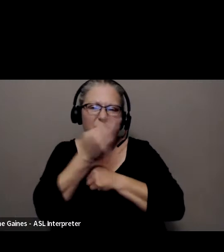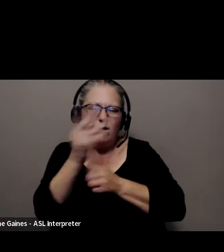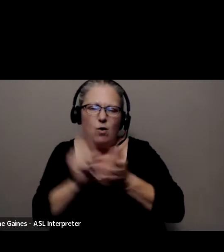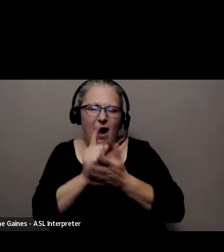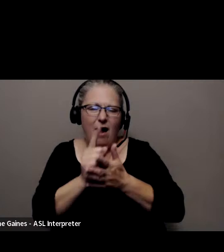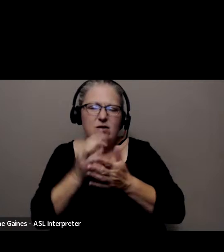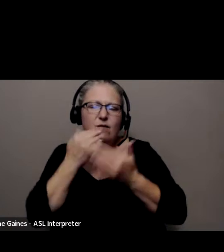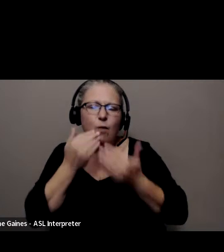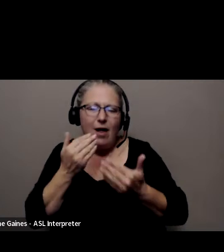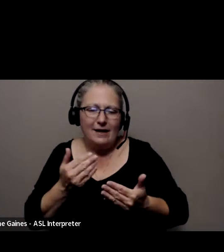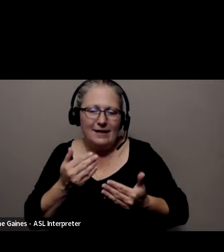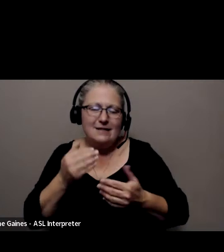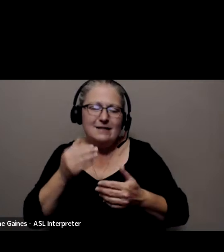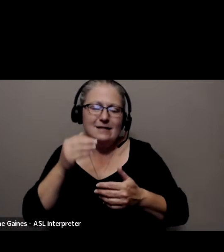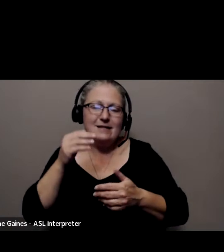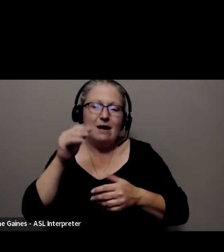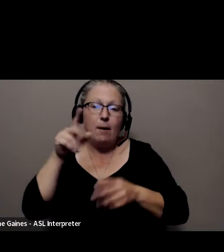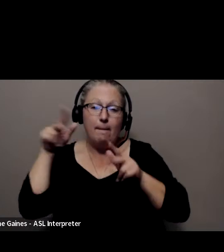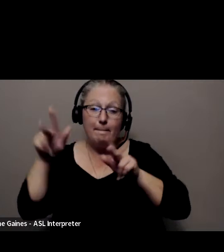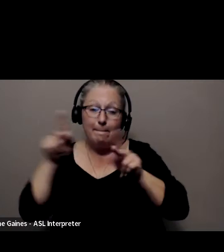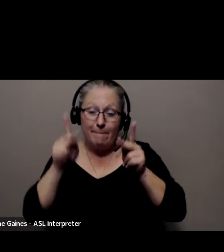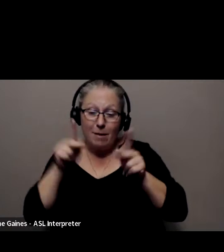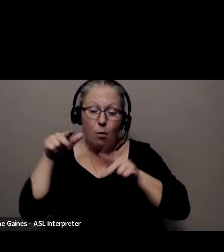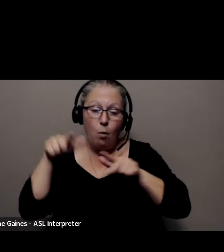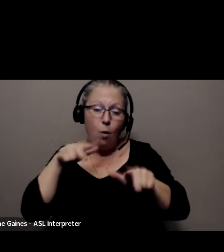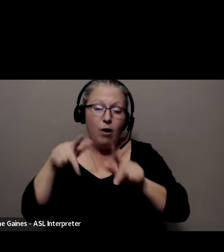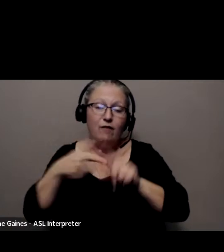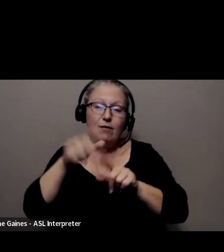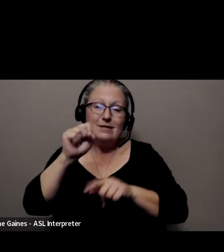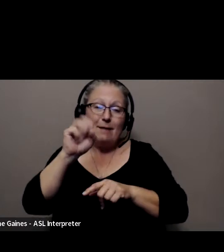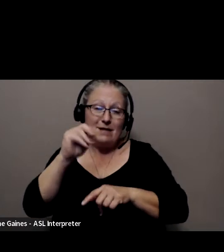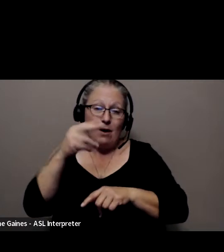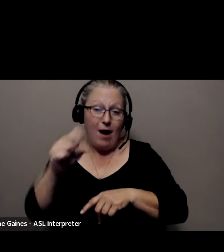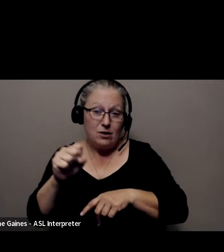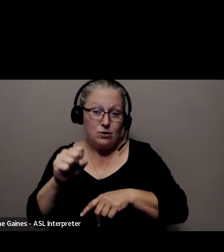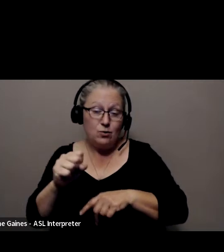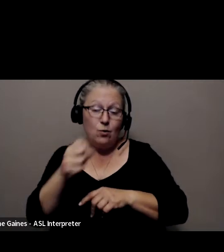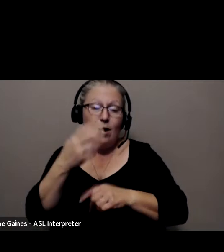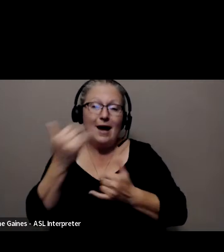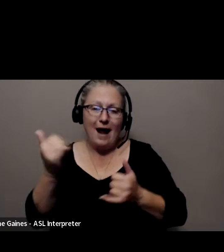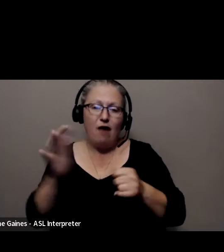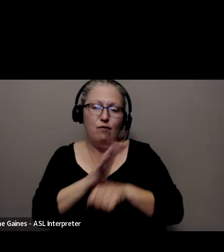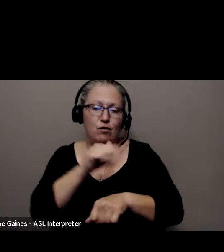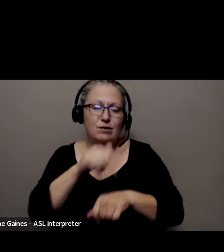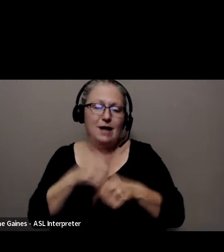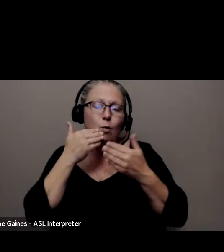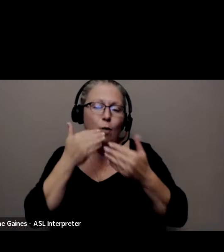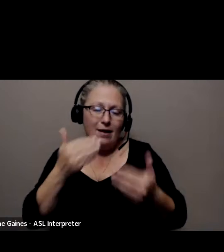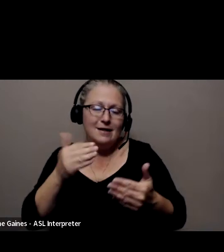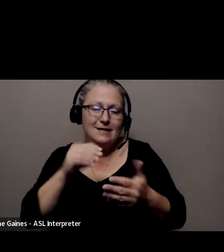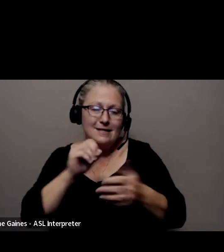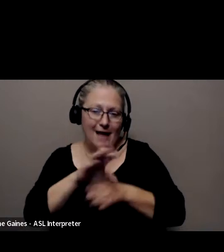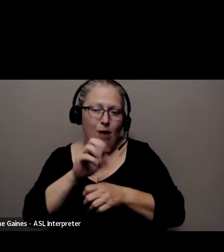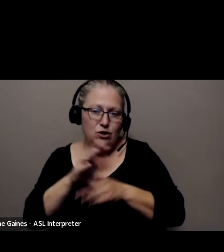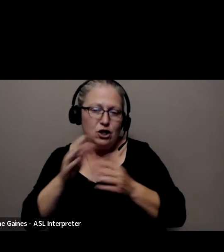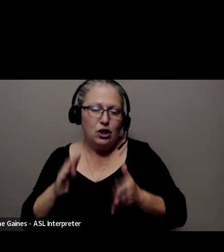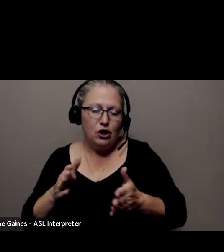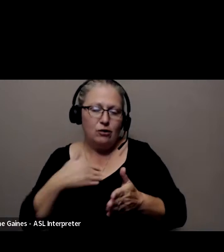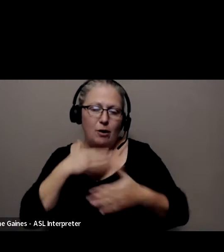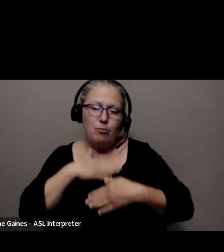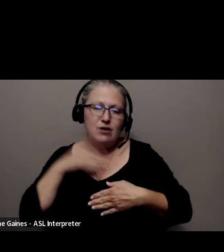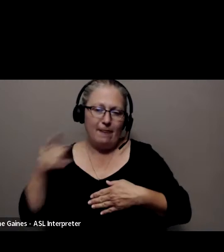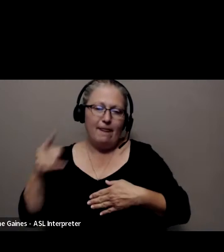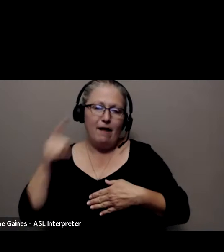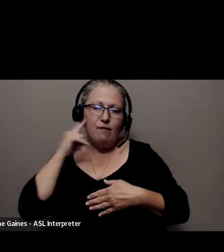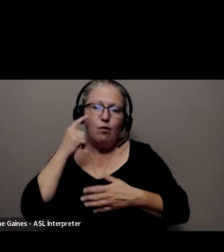wellness, and it was people walking over from San Mateo High School. And now we have a full-time wellness counselor. So I appreciate them for seeing